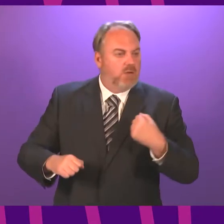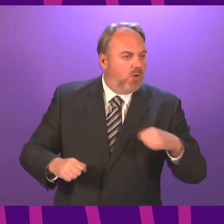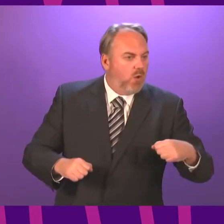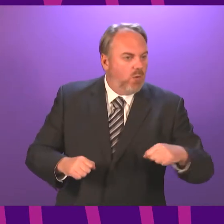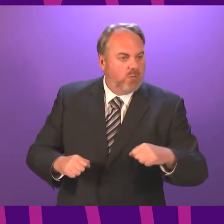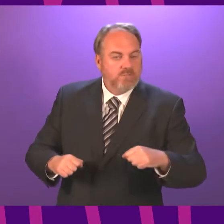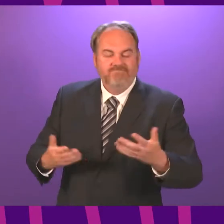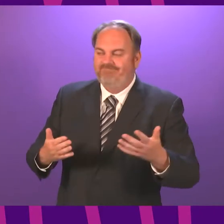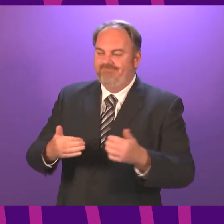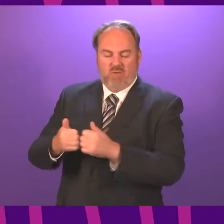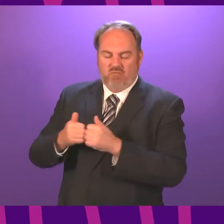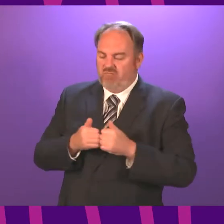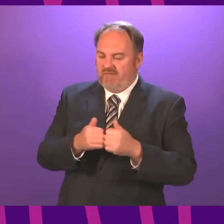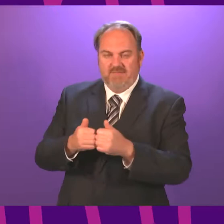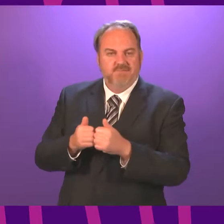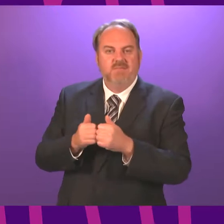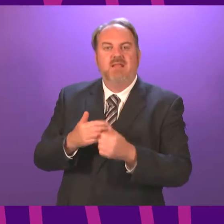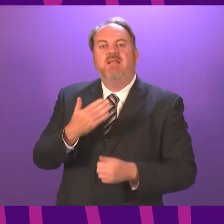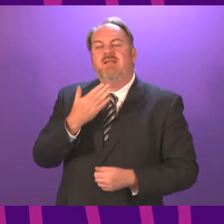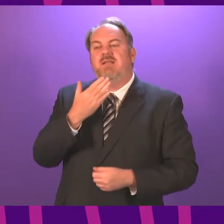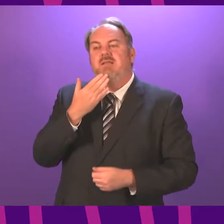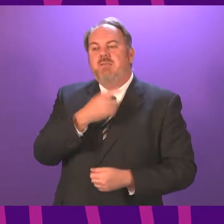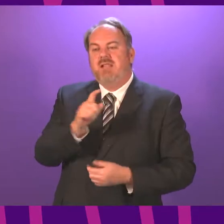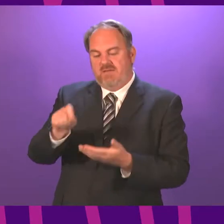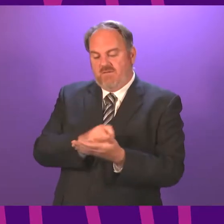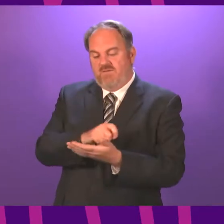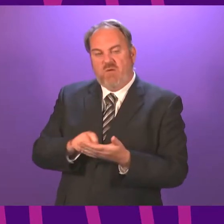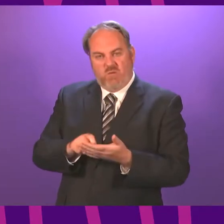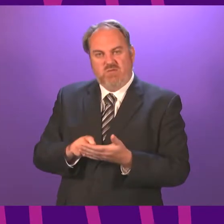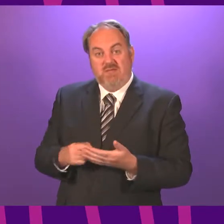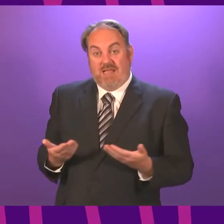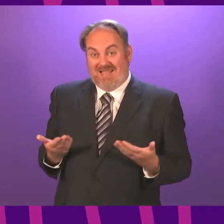No. Parliament is not agreed. Members should cast their votes now.